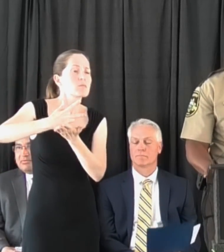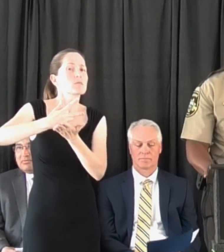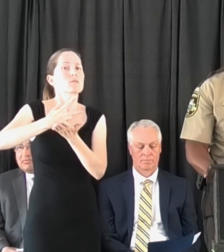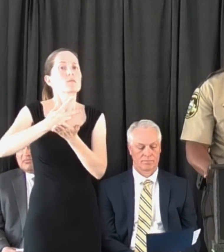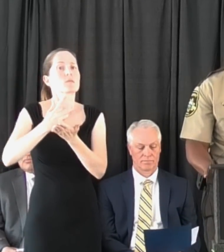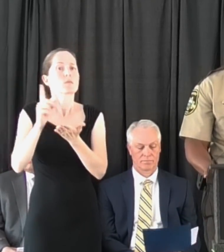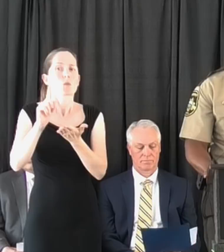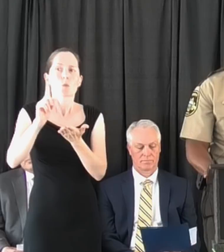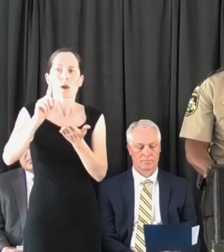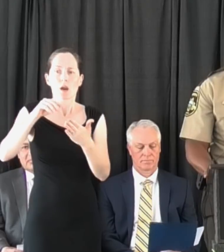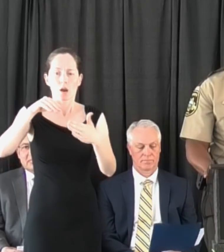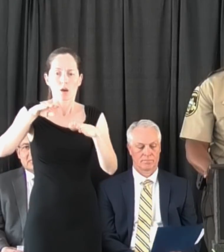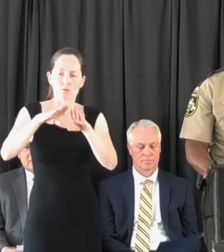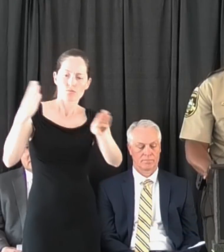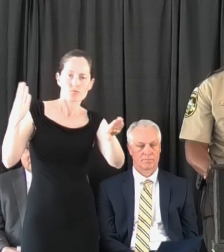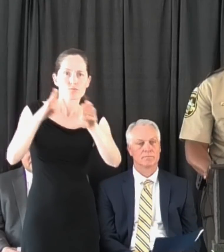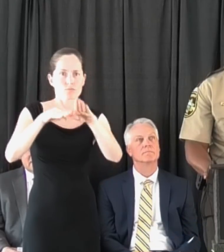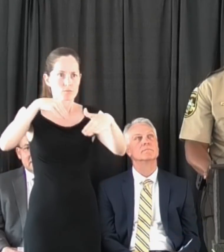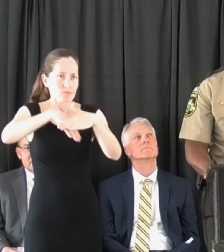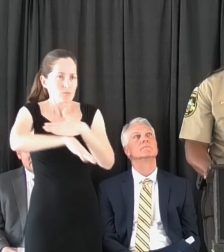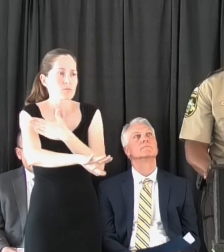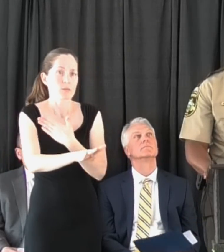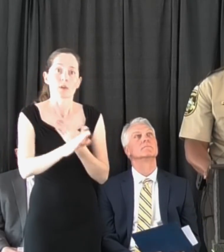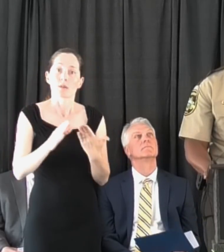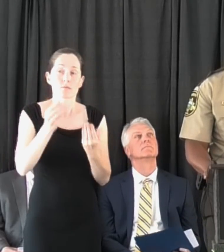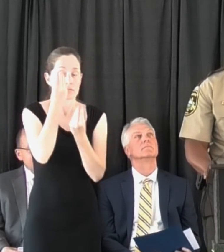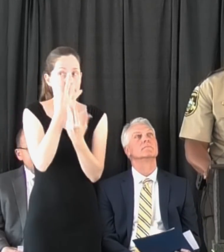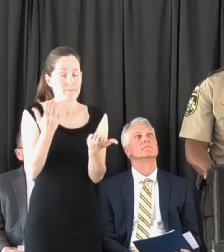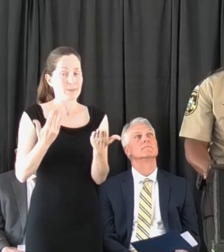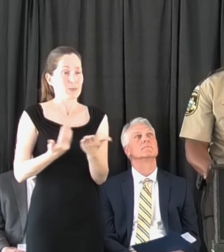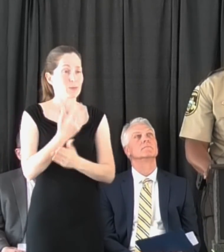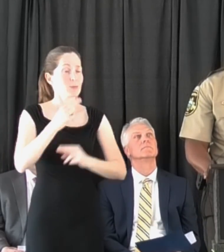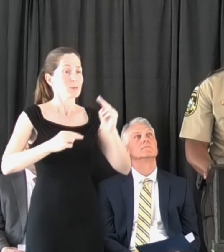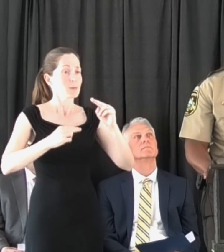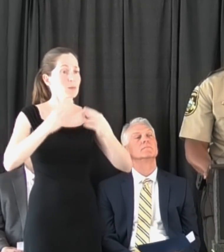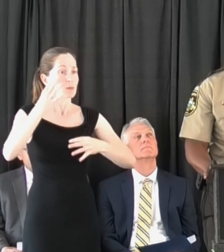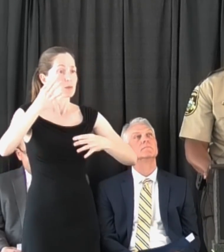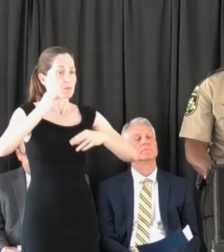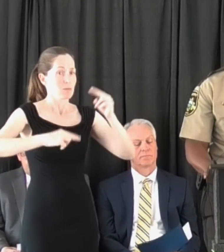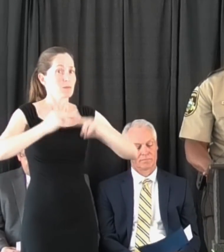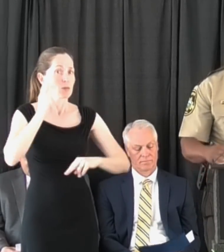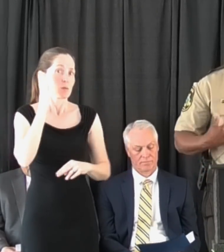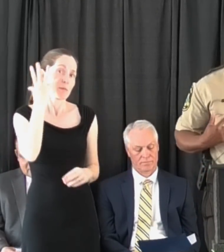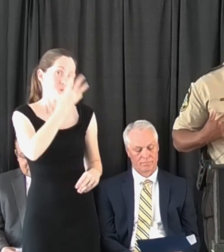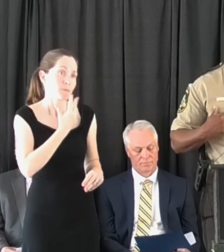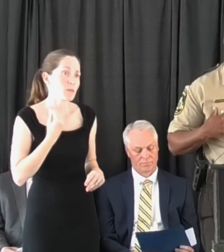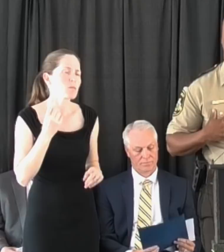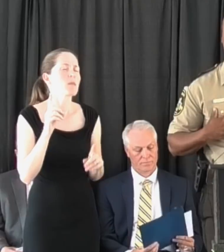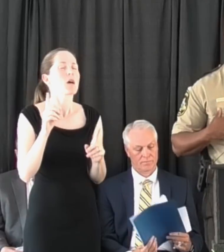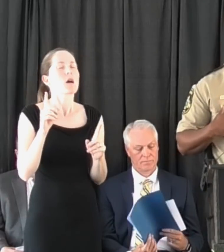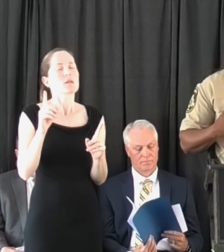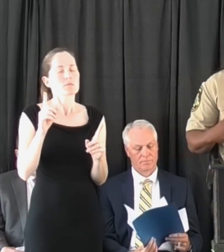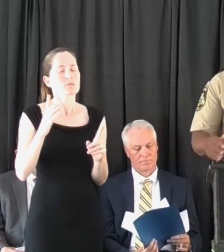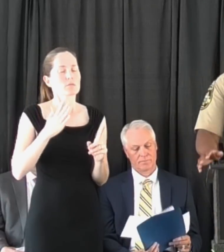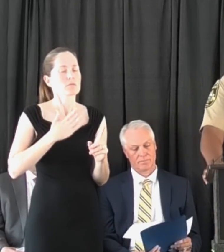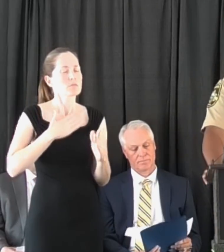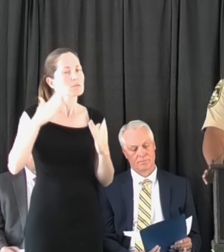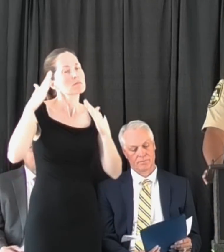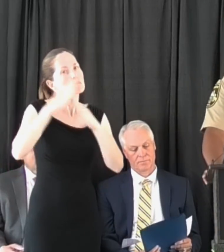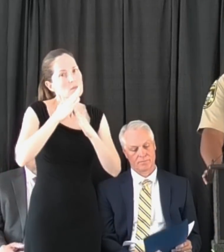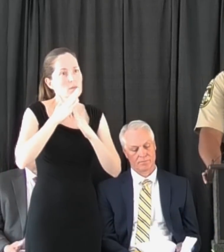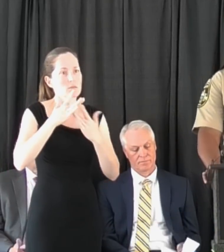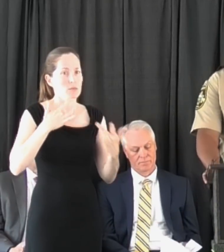the new courthouse. The new courthouse is gonna be beautiful, but at the end of the day, my main focus is on the security of